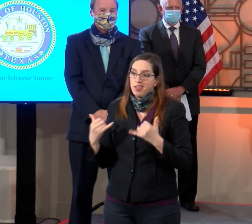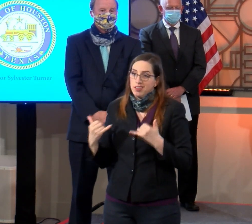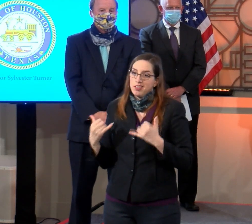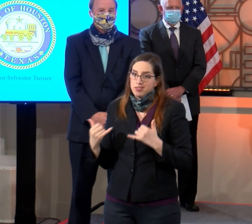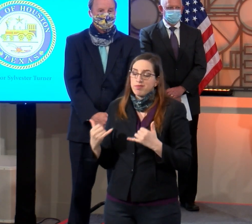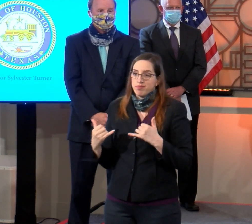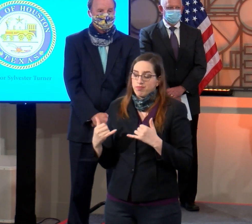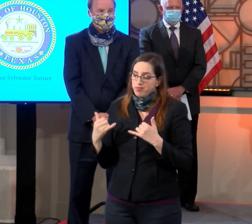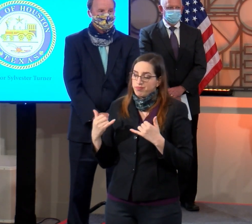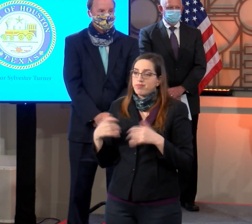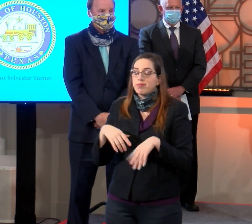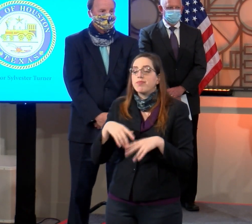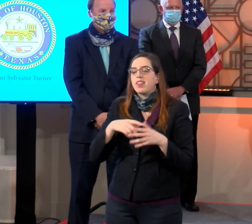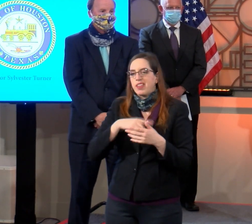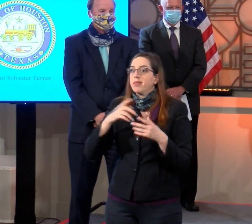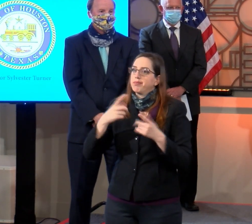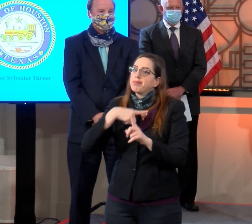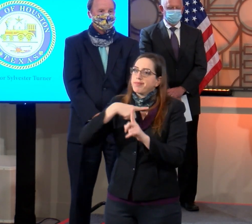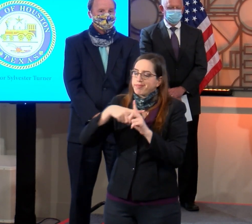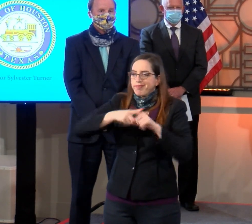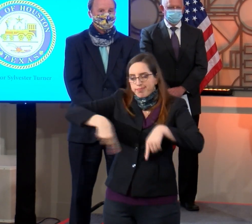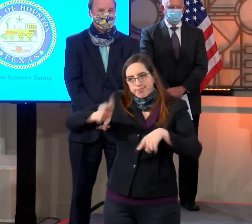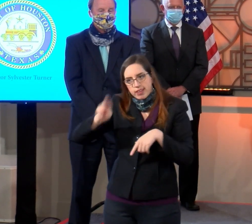today, and testing.